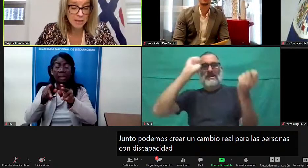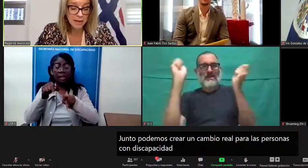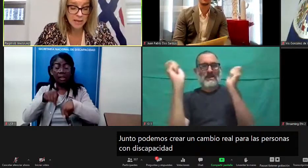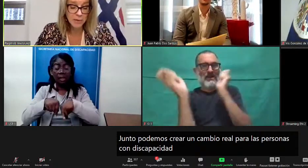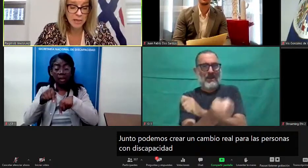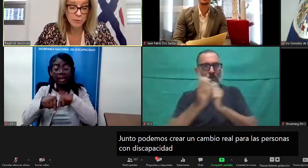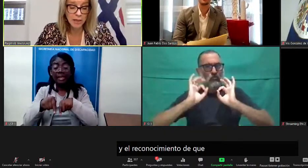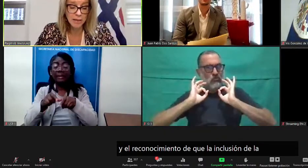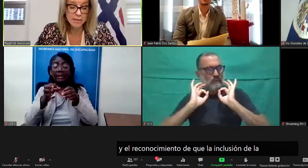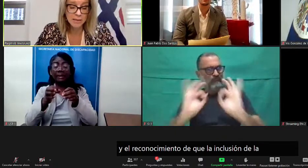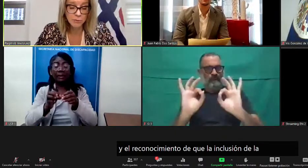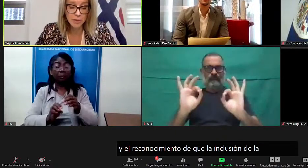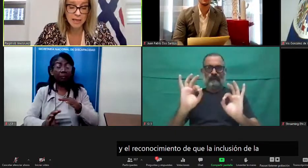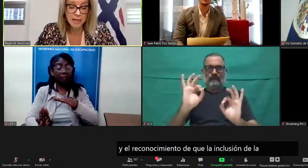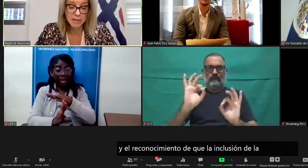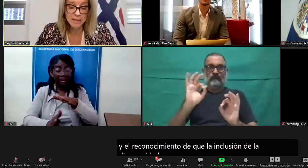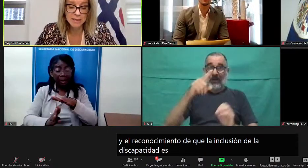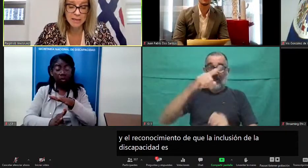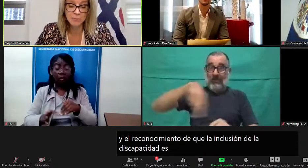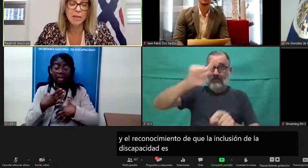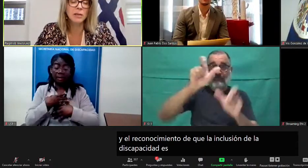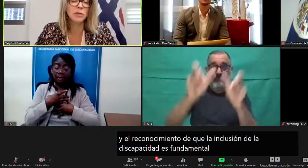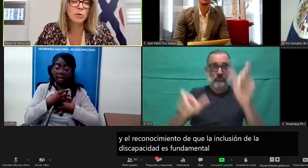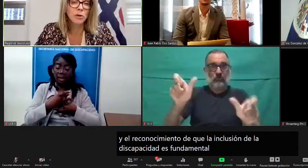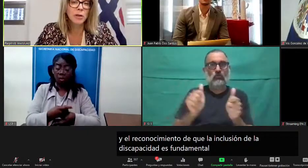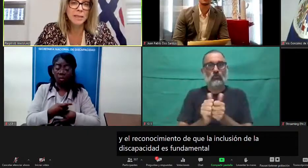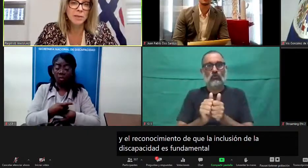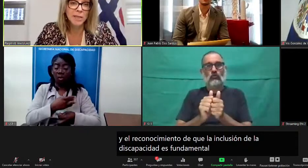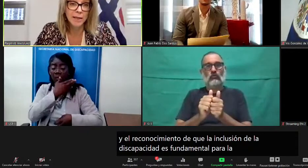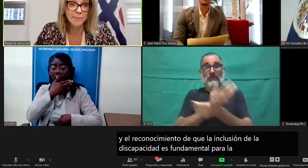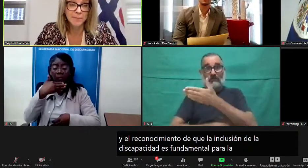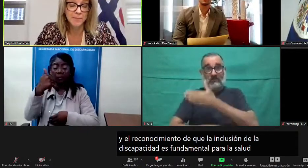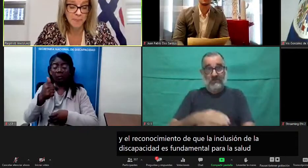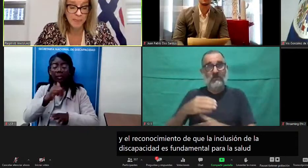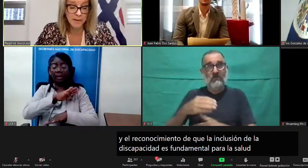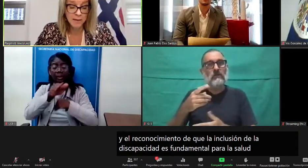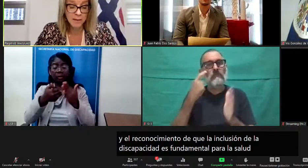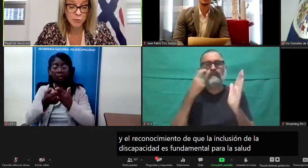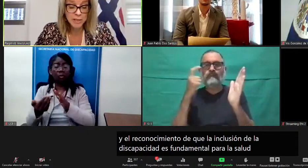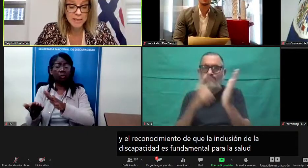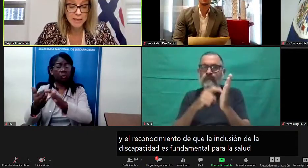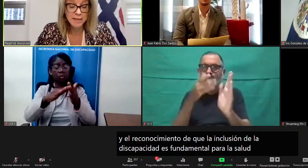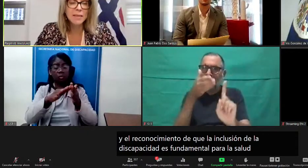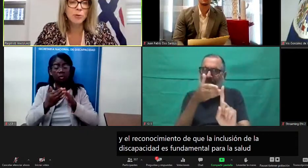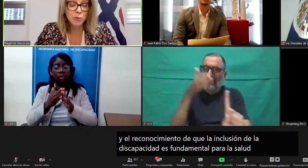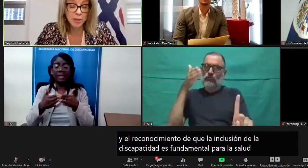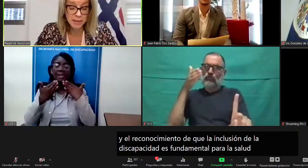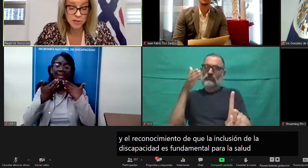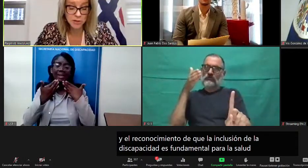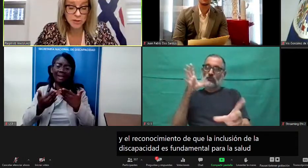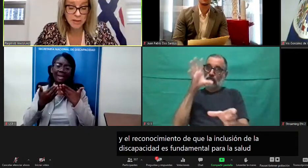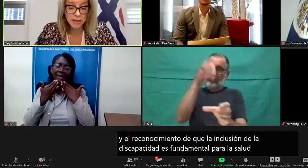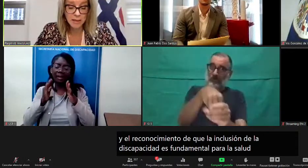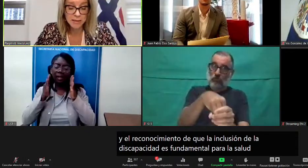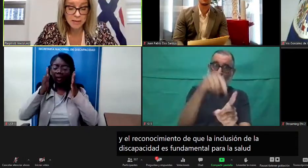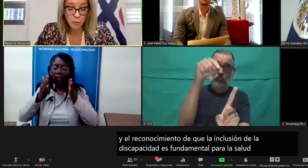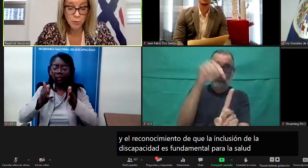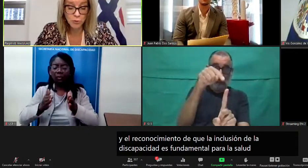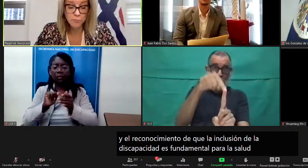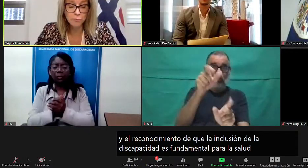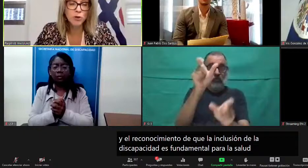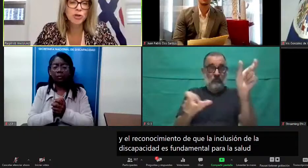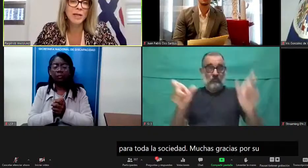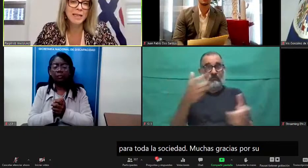inclusion of disabilities is fundamental to be able to get health and well-being for